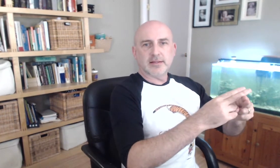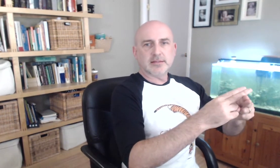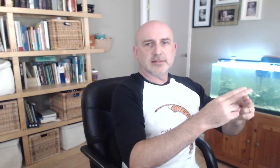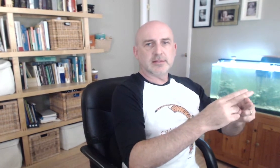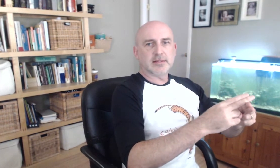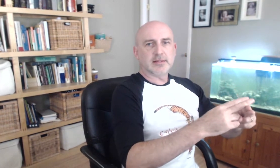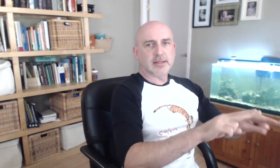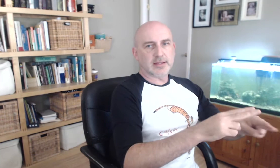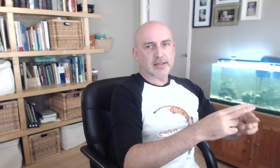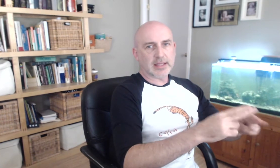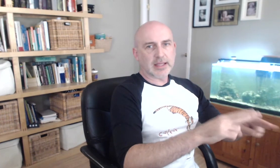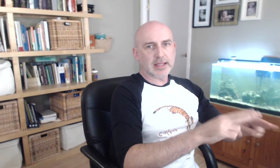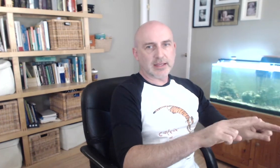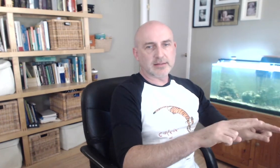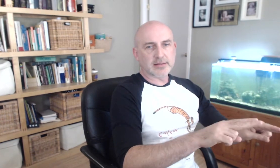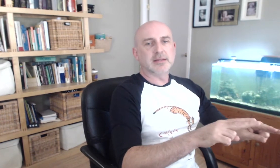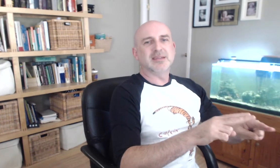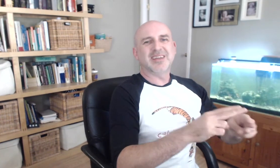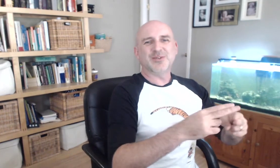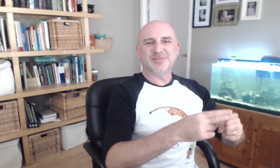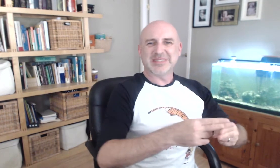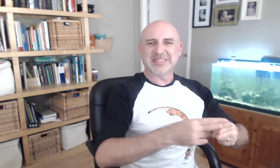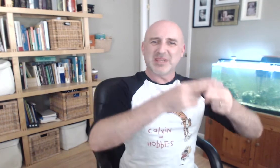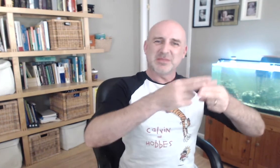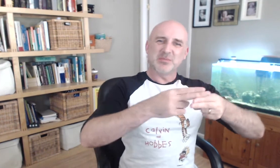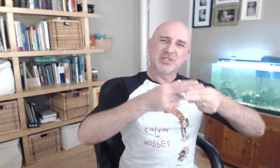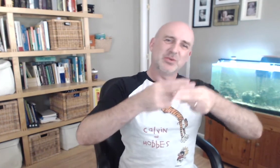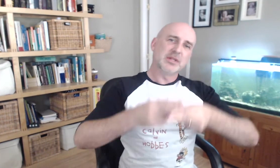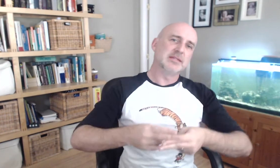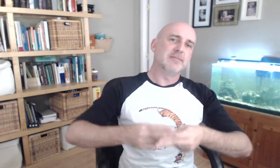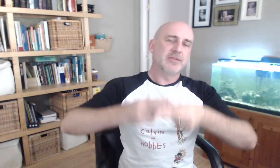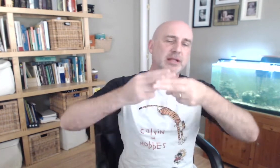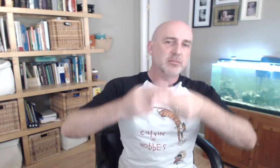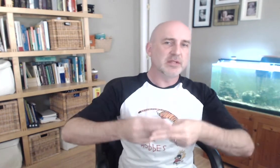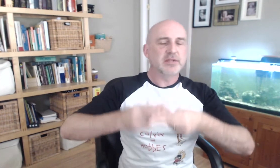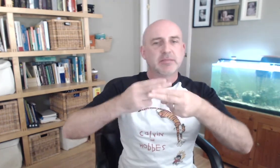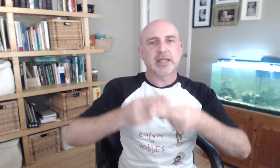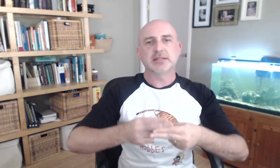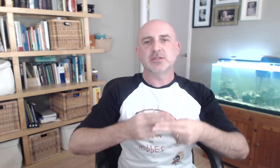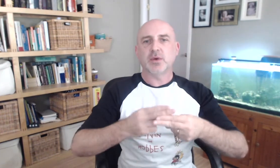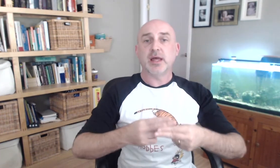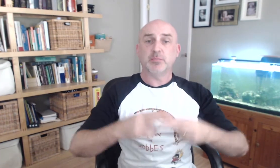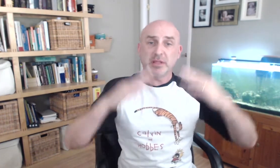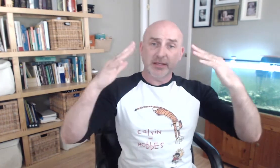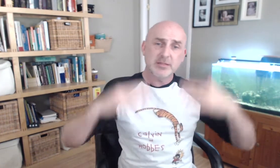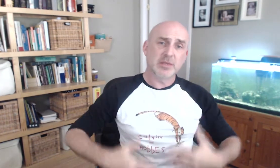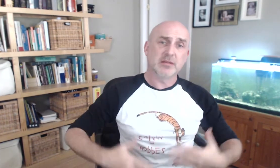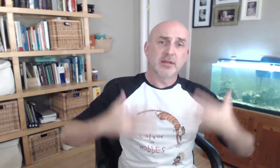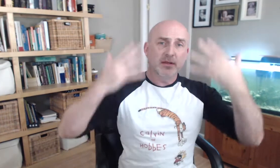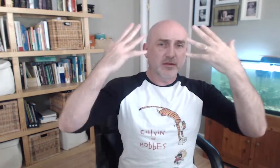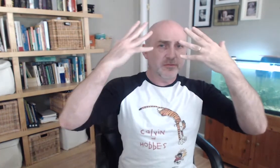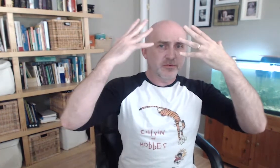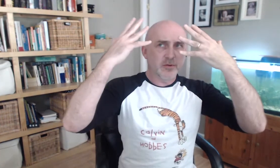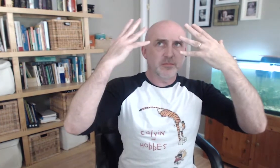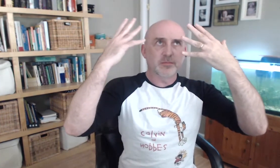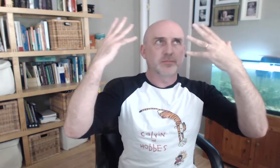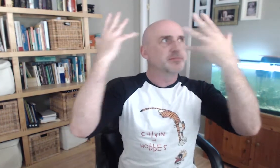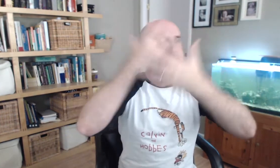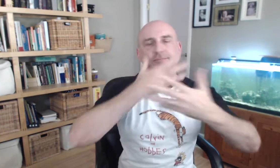And egg. Now, sometimes I'm showing these, I'm finding I'm lifting my hands too high. Placement from